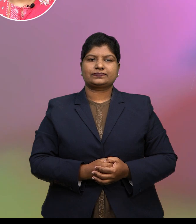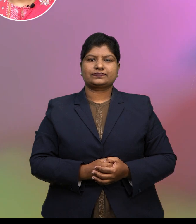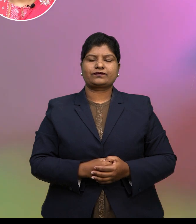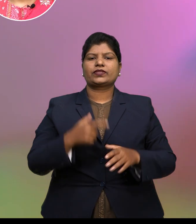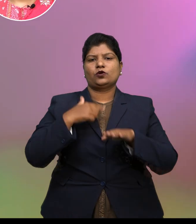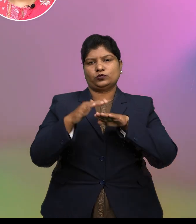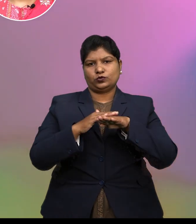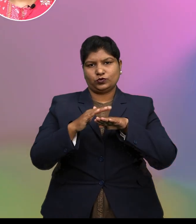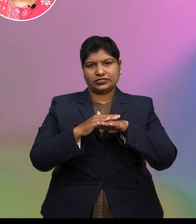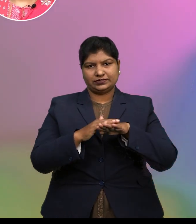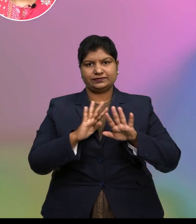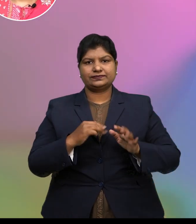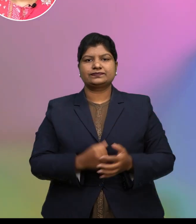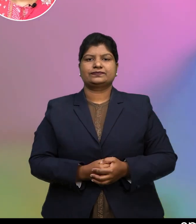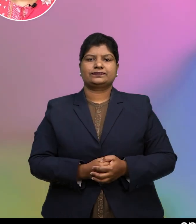Gradually,